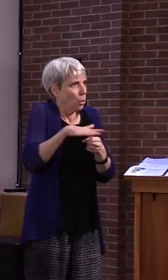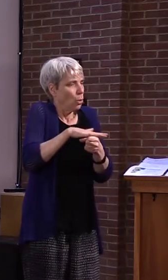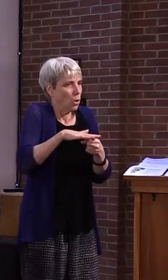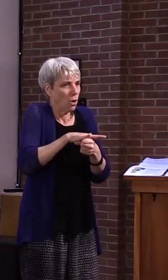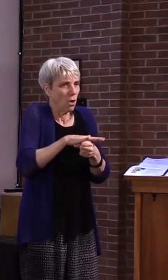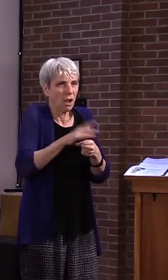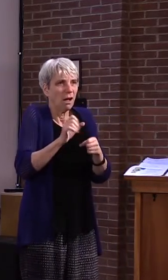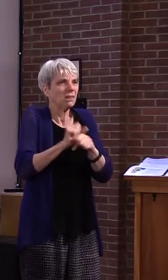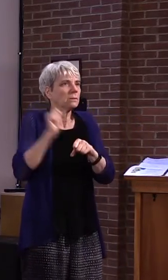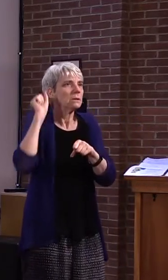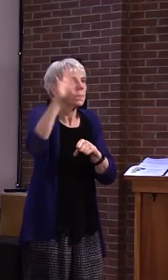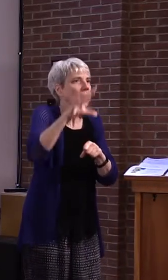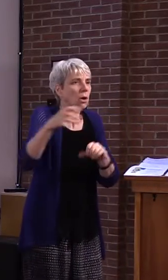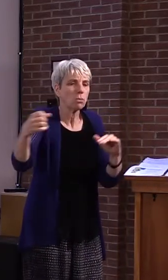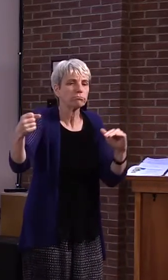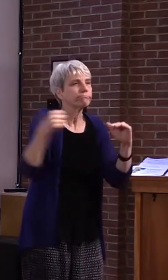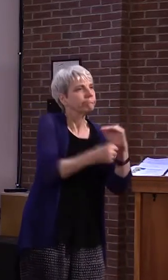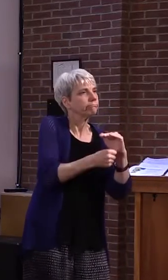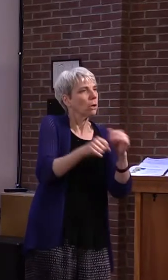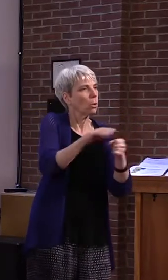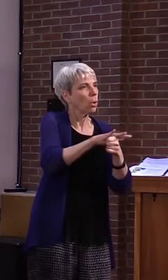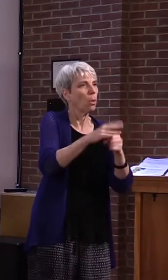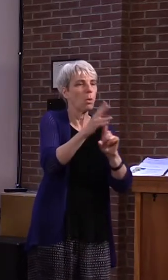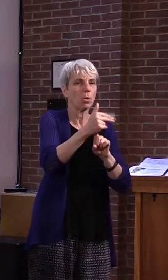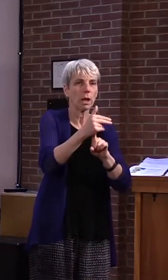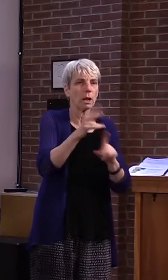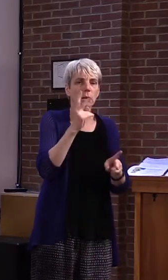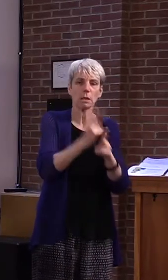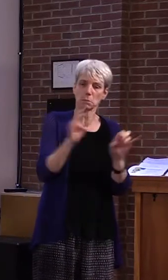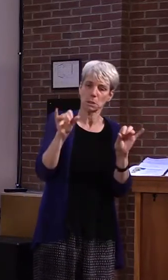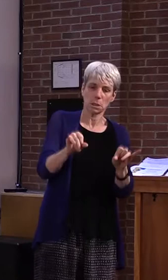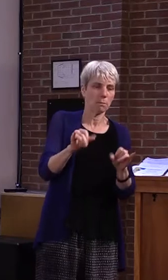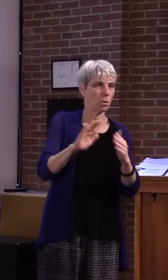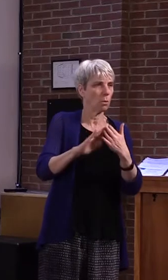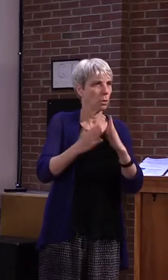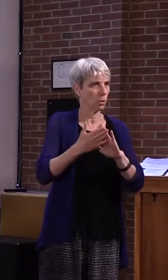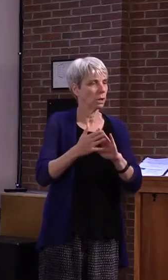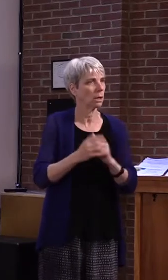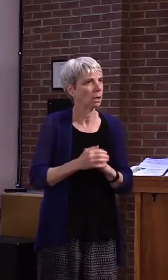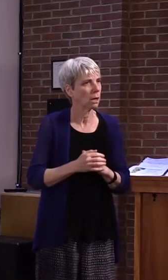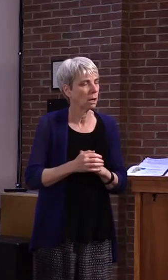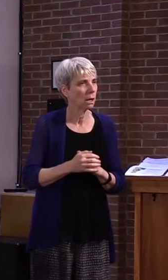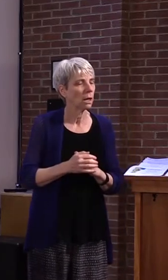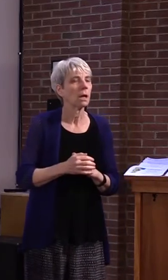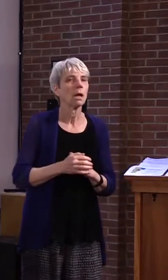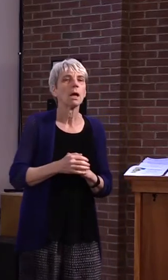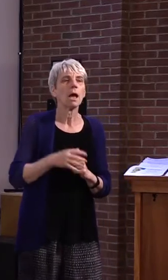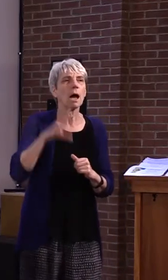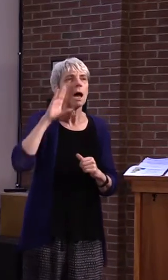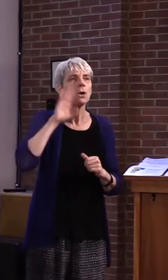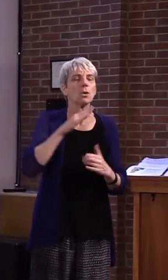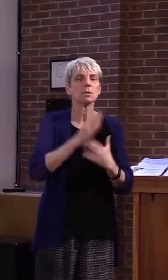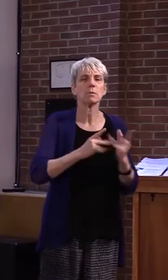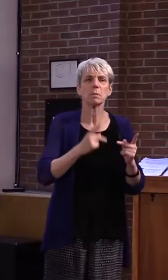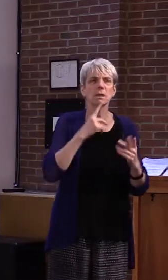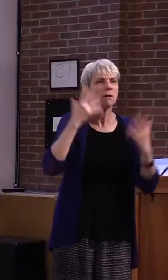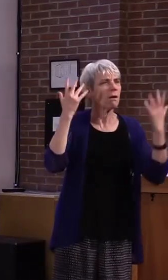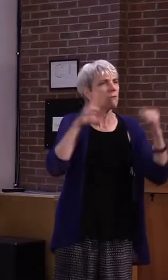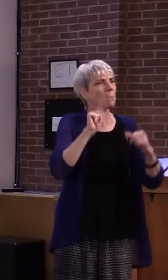things that I heard regarding the prospect that the state of Vermont needs to provide more law enforcement,